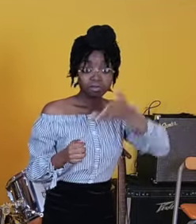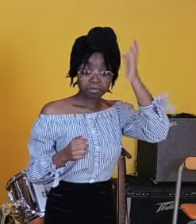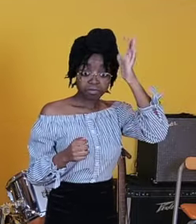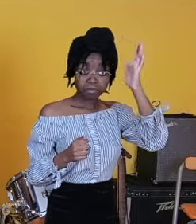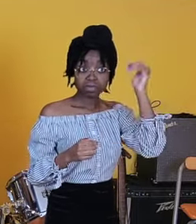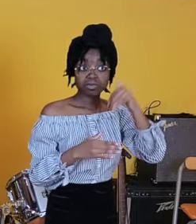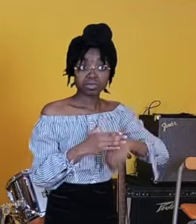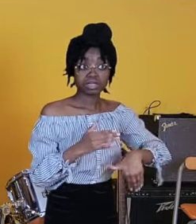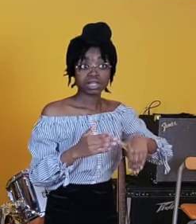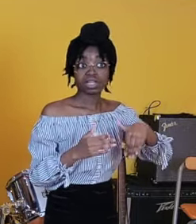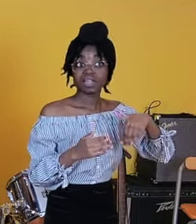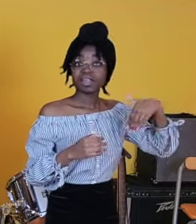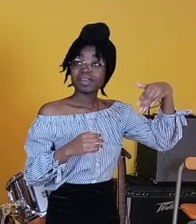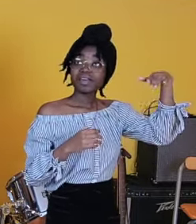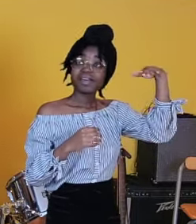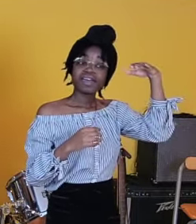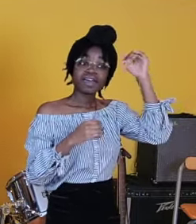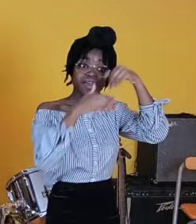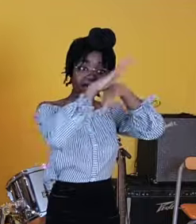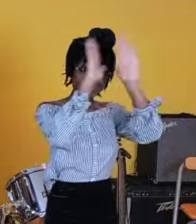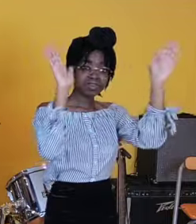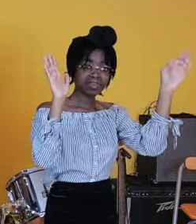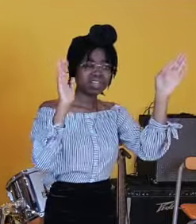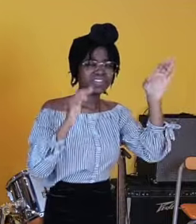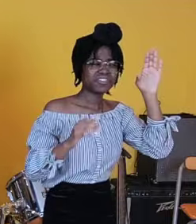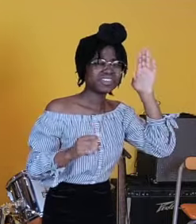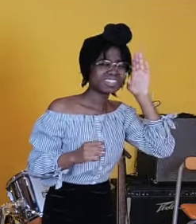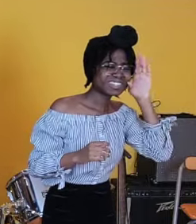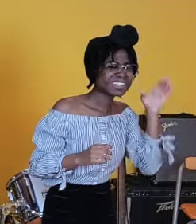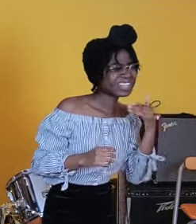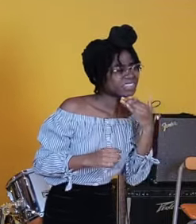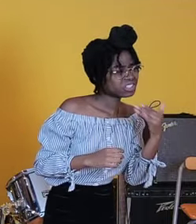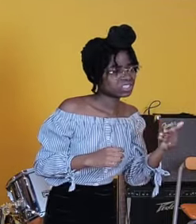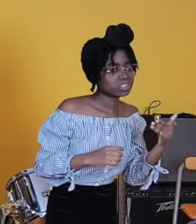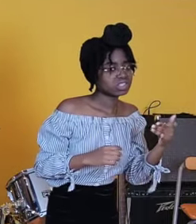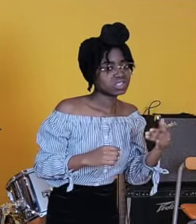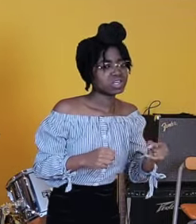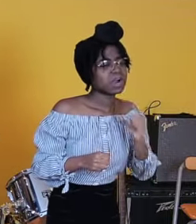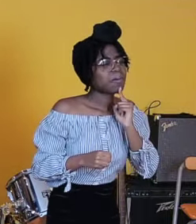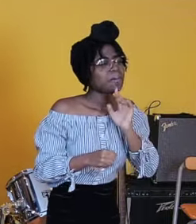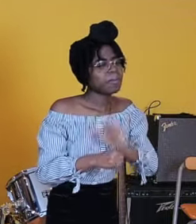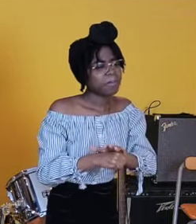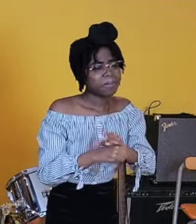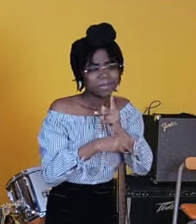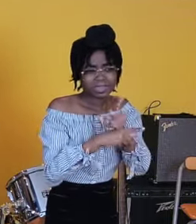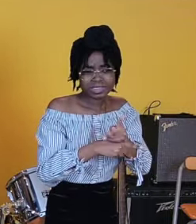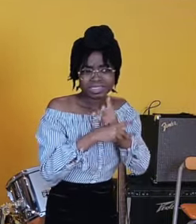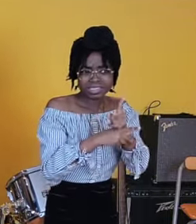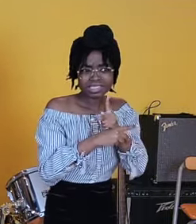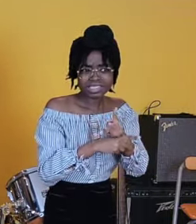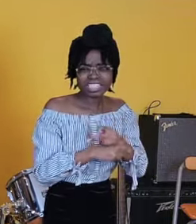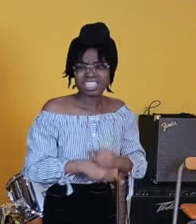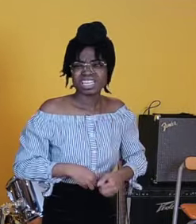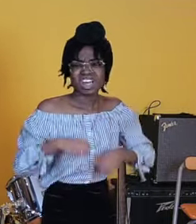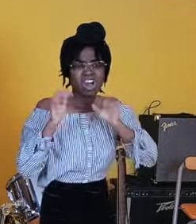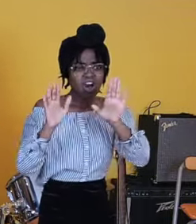great listener. He's slow to anger. He's the promise keeper. He's an excellent provider. He's the protector.